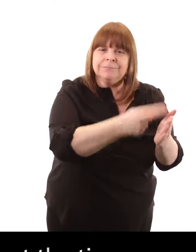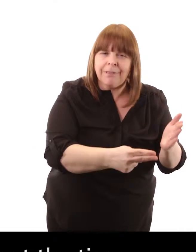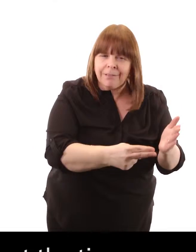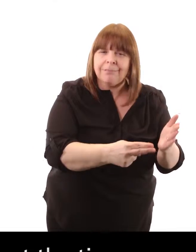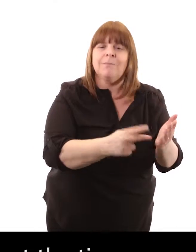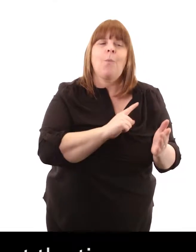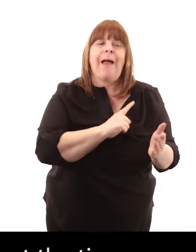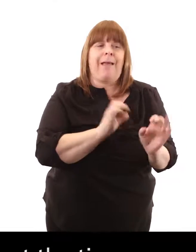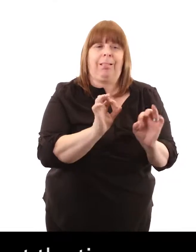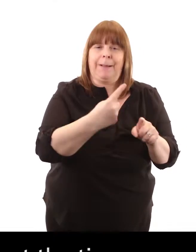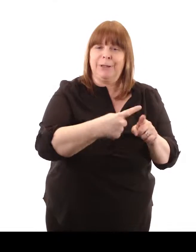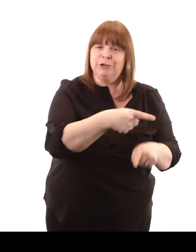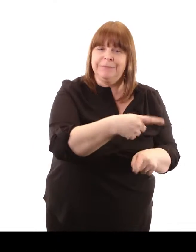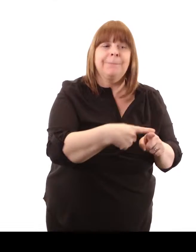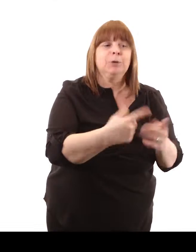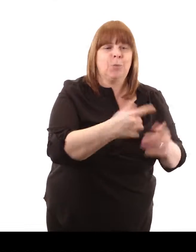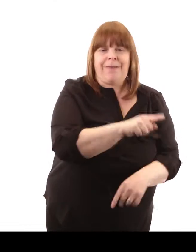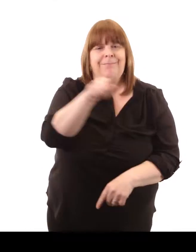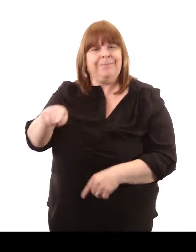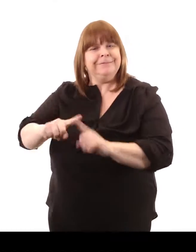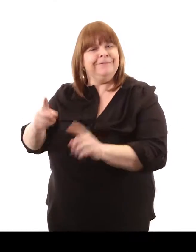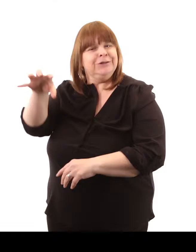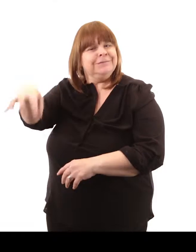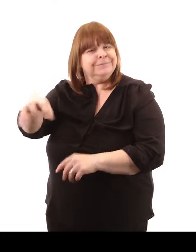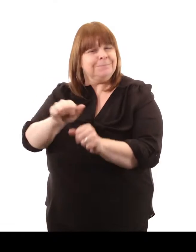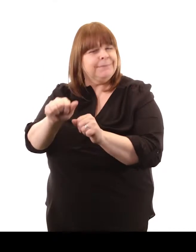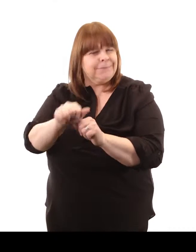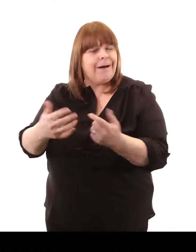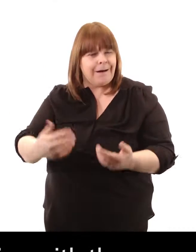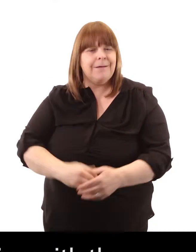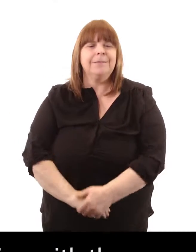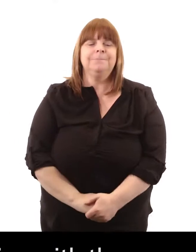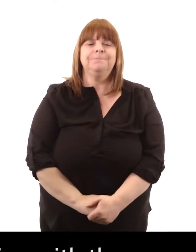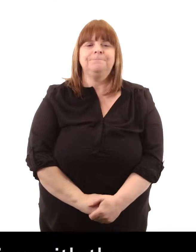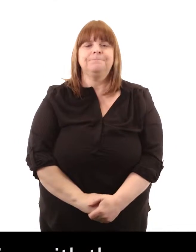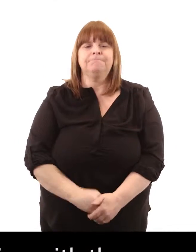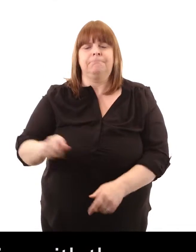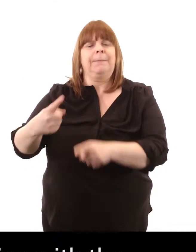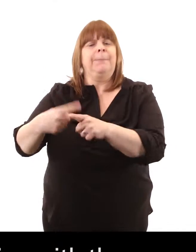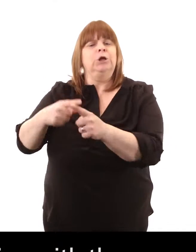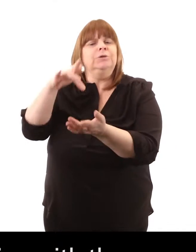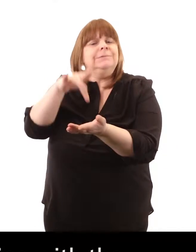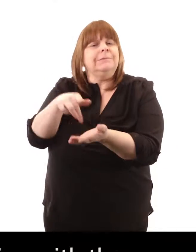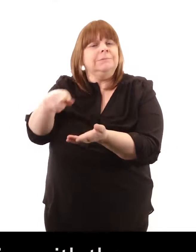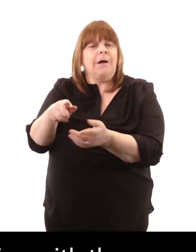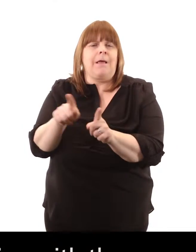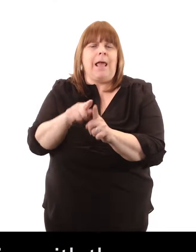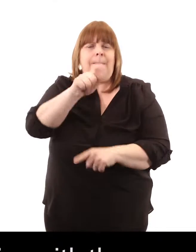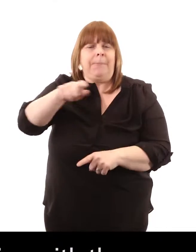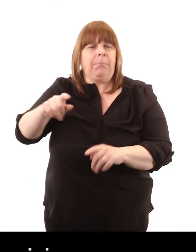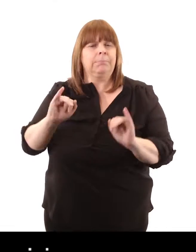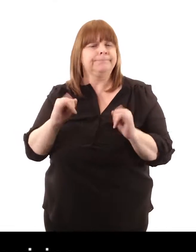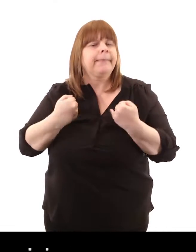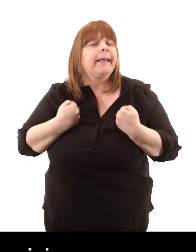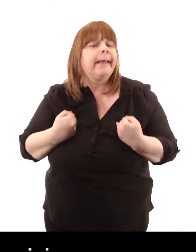it won't be disrupted by the need to provide emergency care for somebody else. Our emergency centre, dealing with the most critically ill